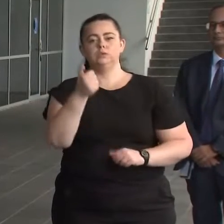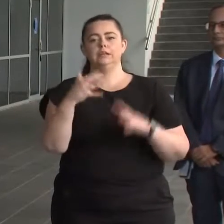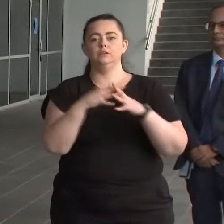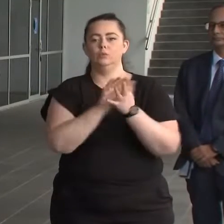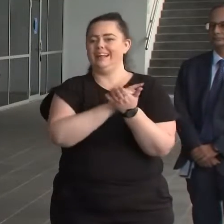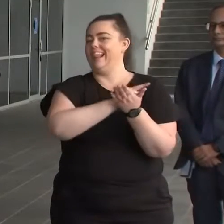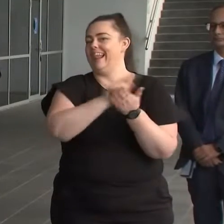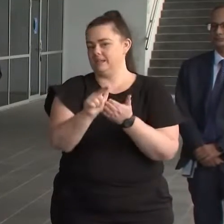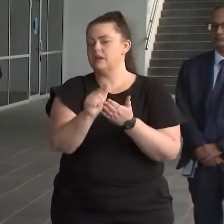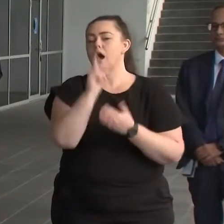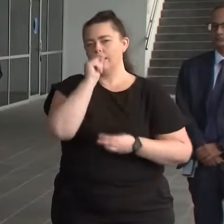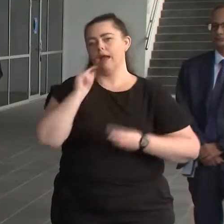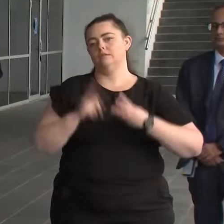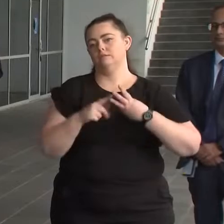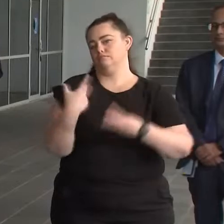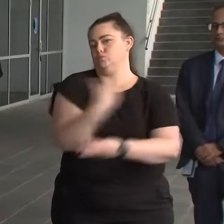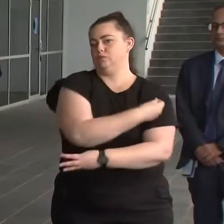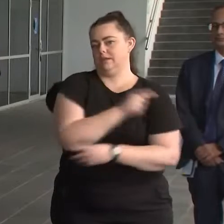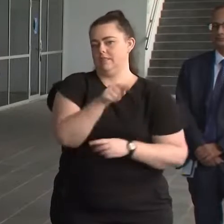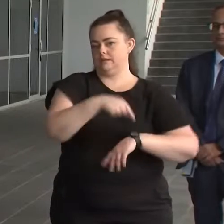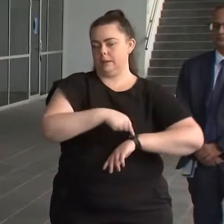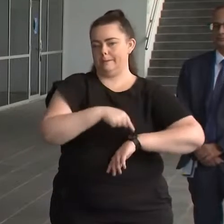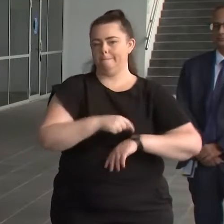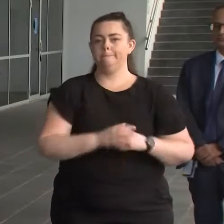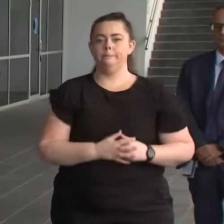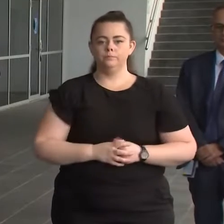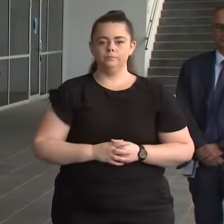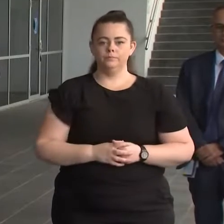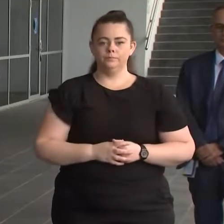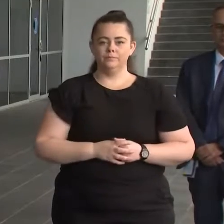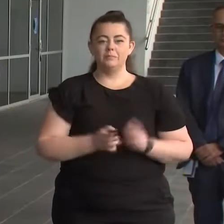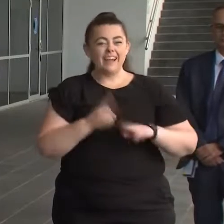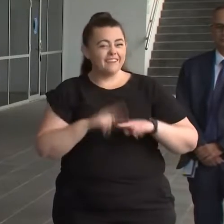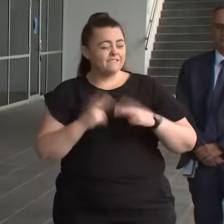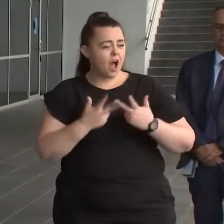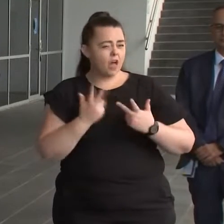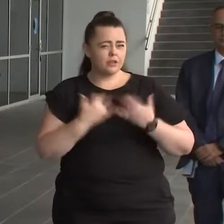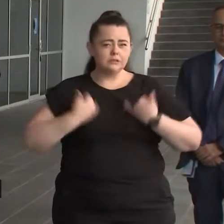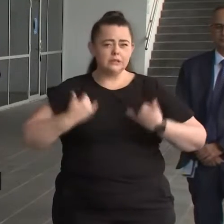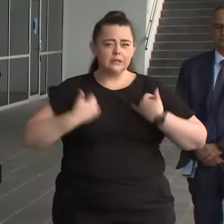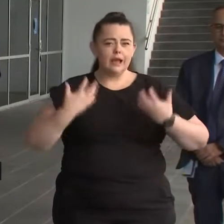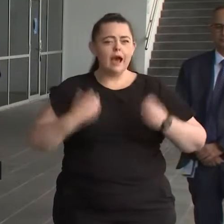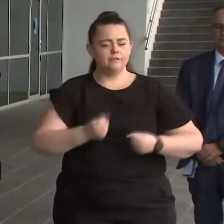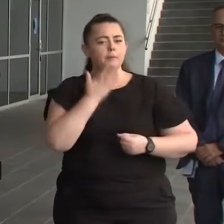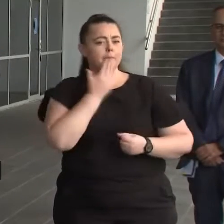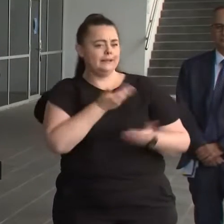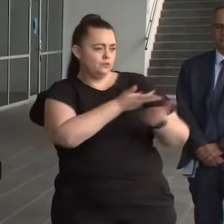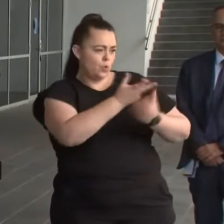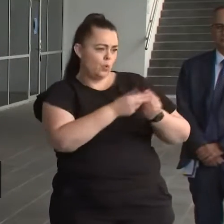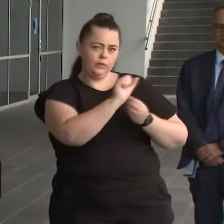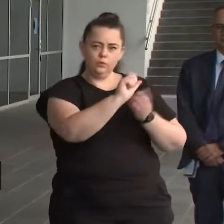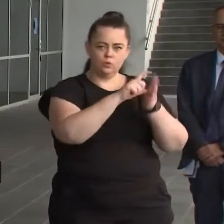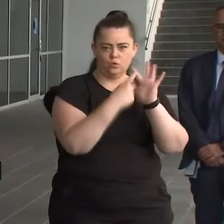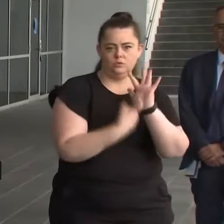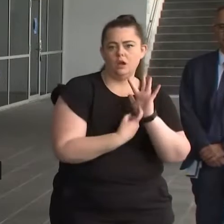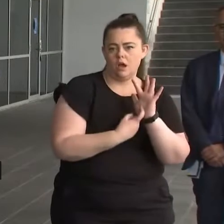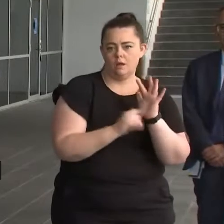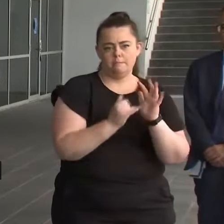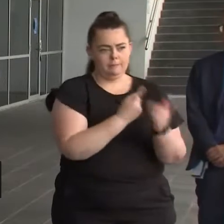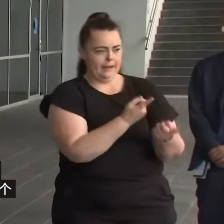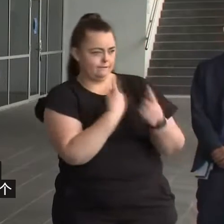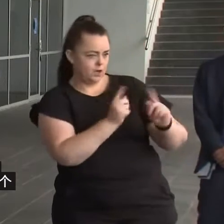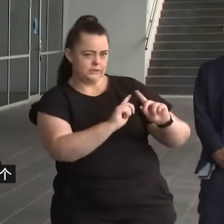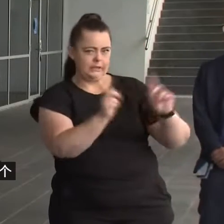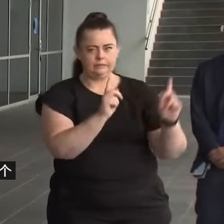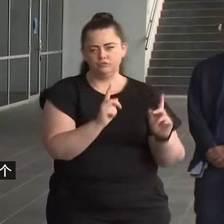health conditions, please check with your doctor. Depending on how you were diagnosed or the circumstances, they may provide different advice.